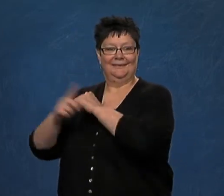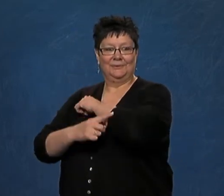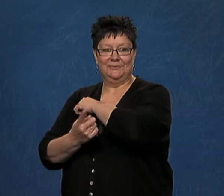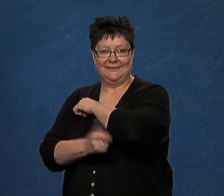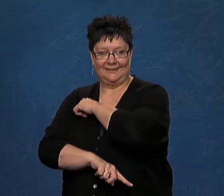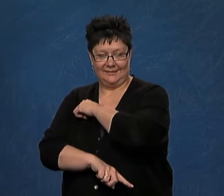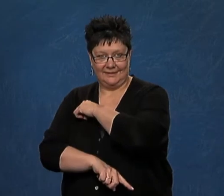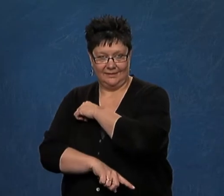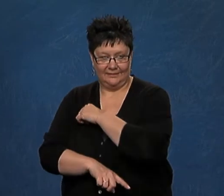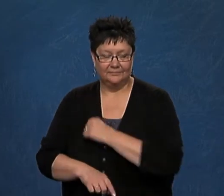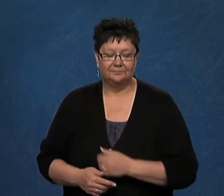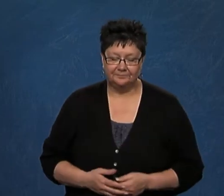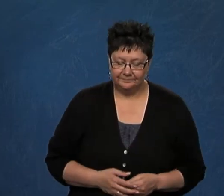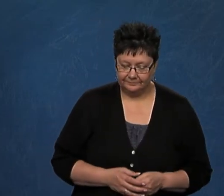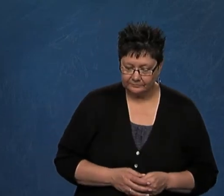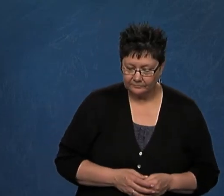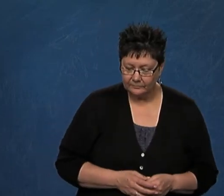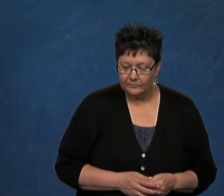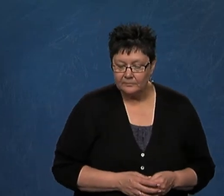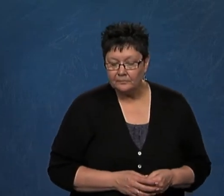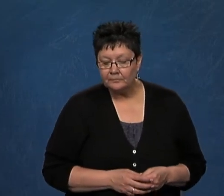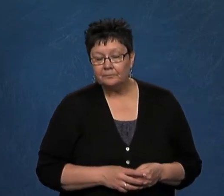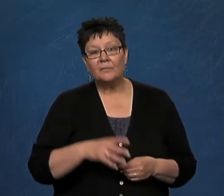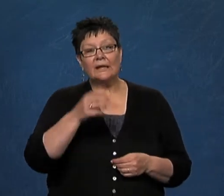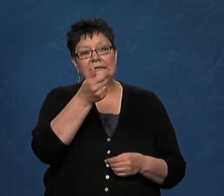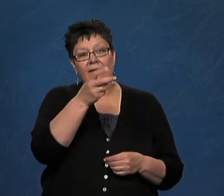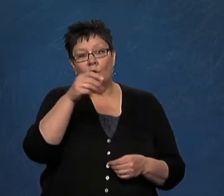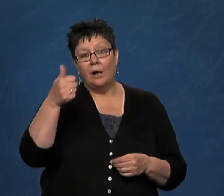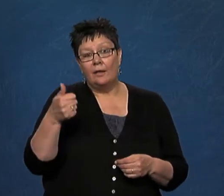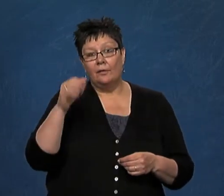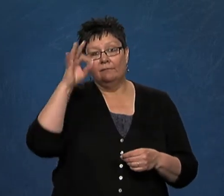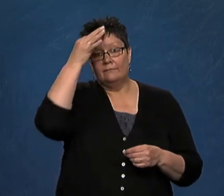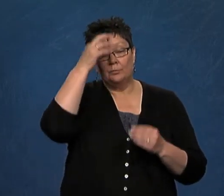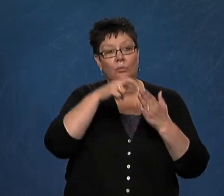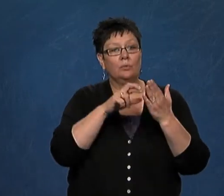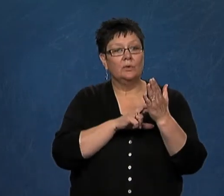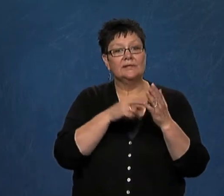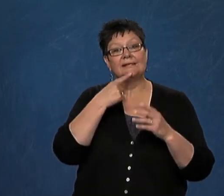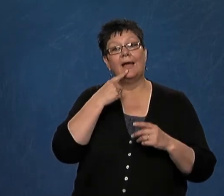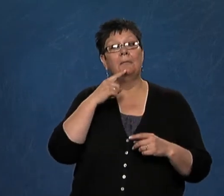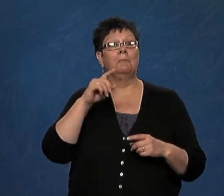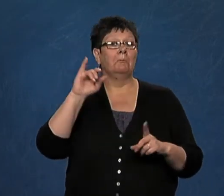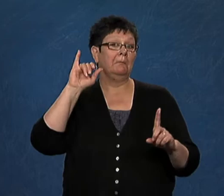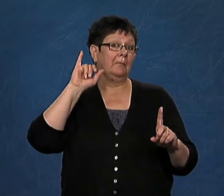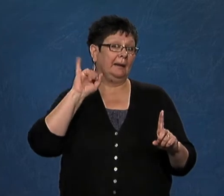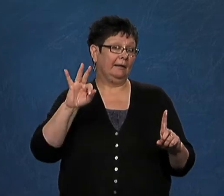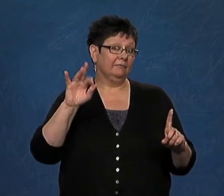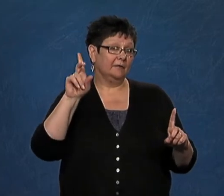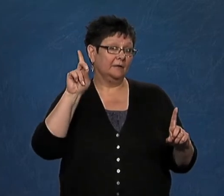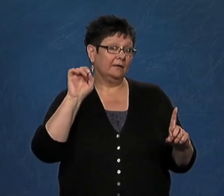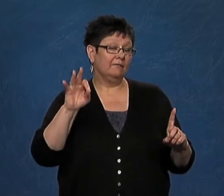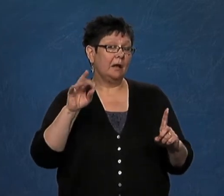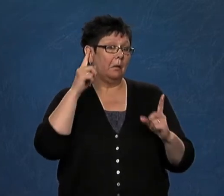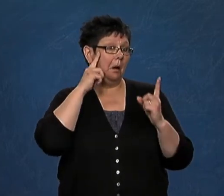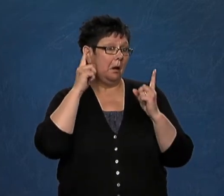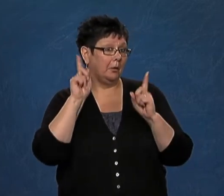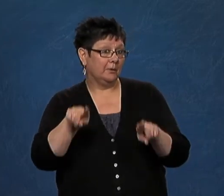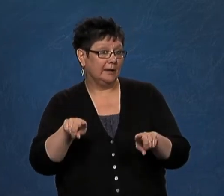the sentence or decision, and then the sentencing. There are several other federal rules that say if the